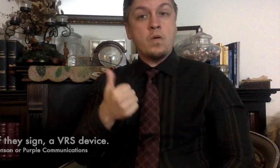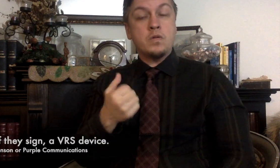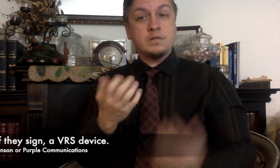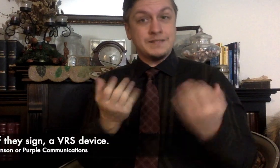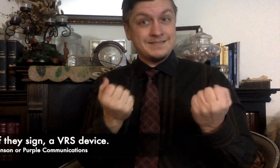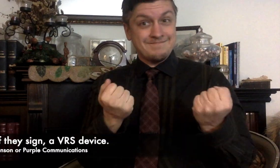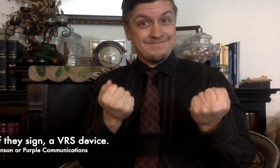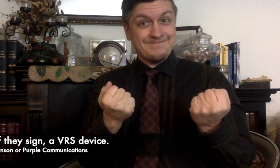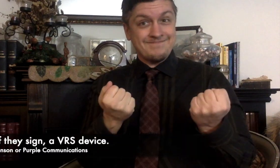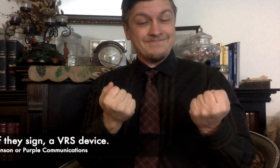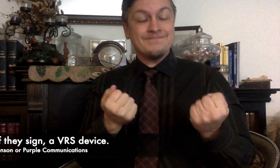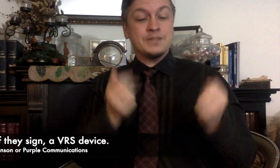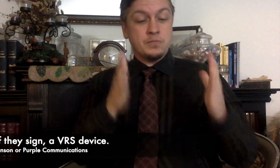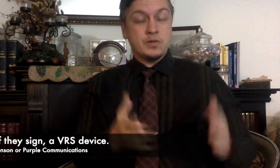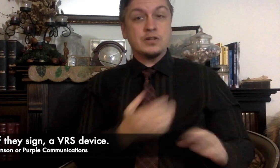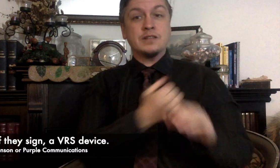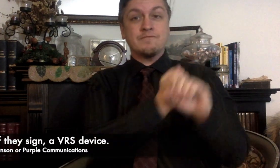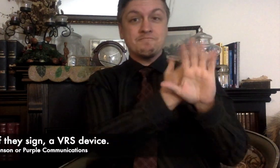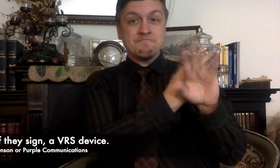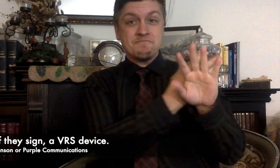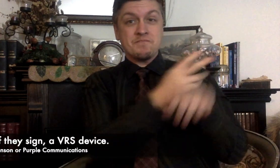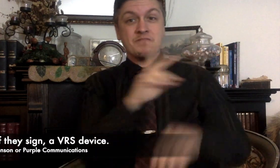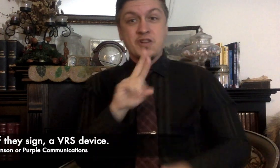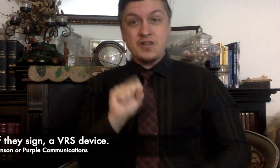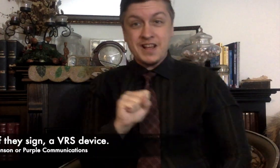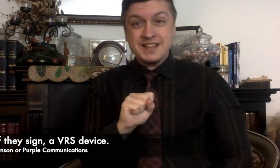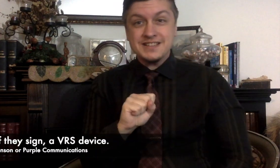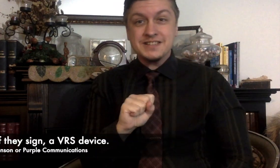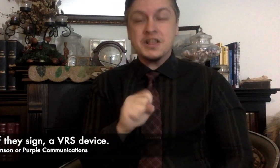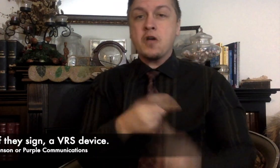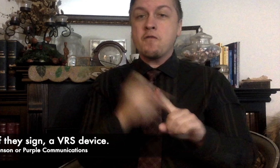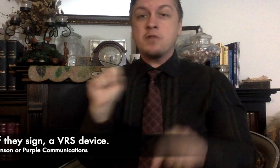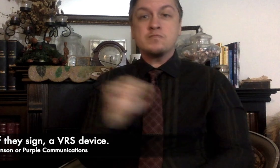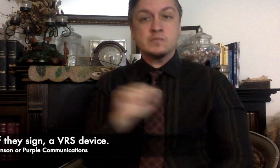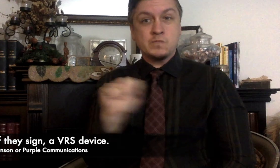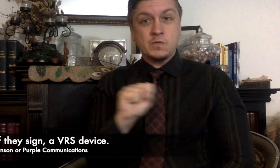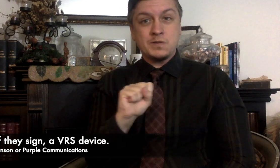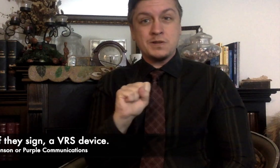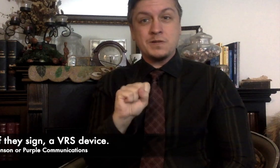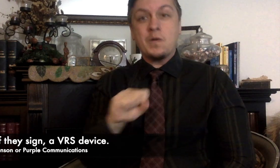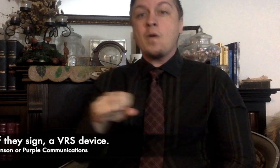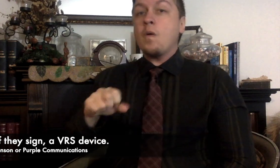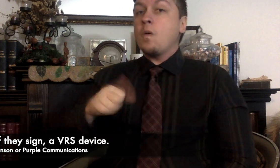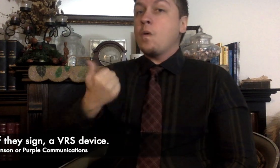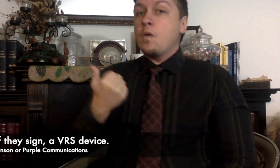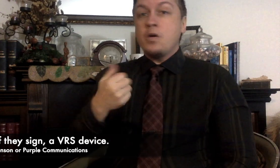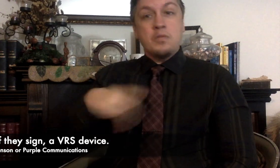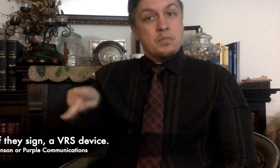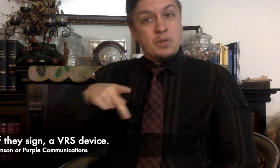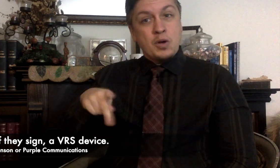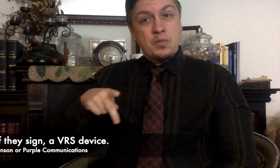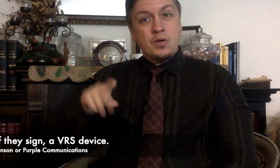or if they sign, give the person a VRS device from Sorensen or Purple